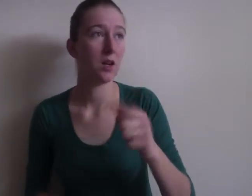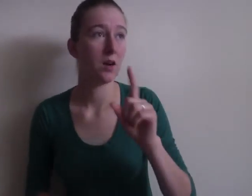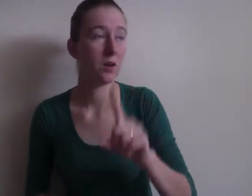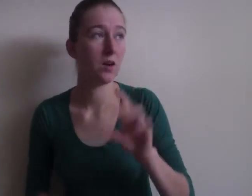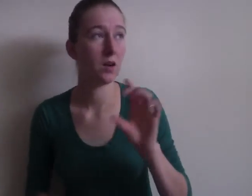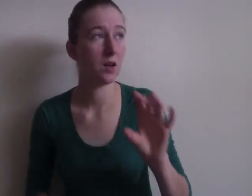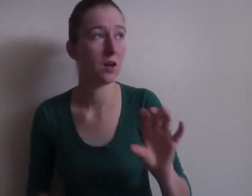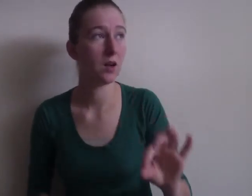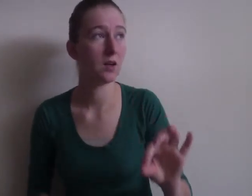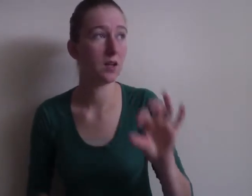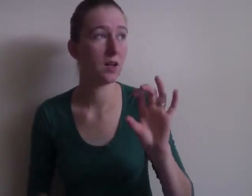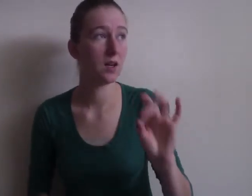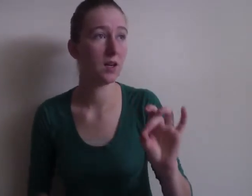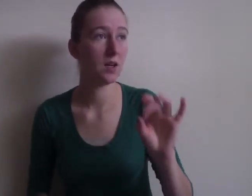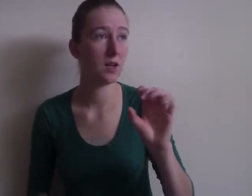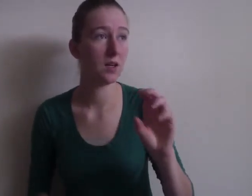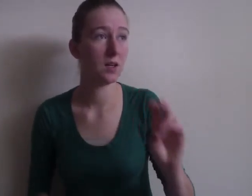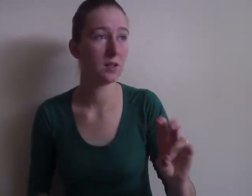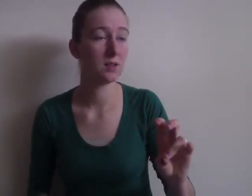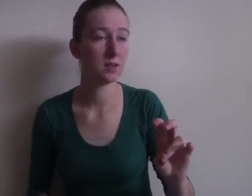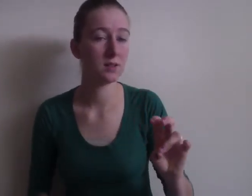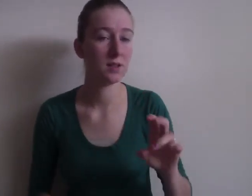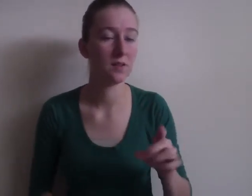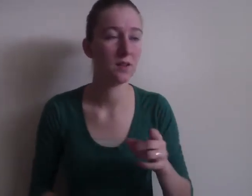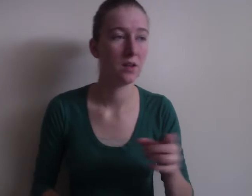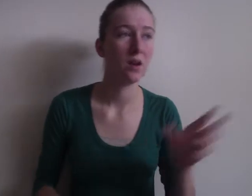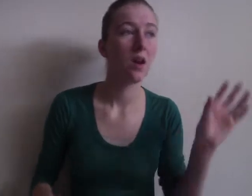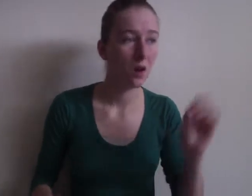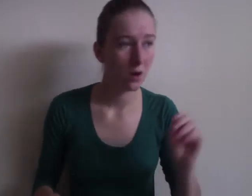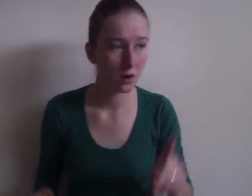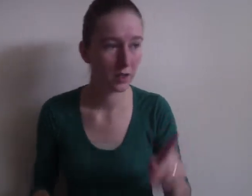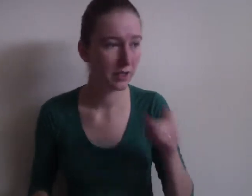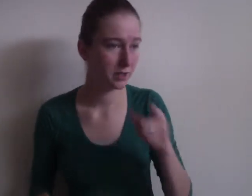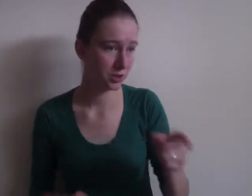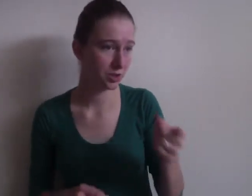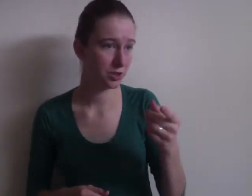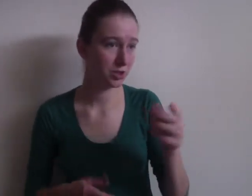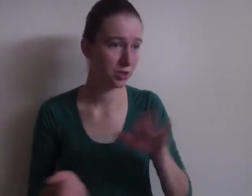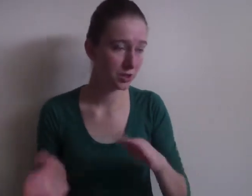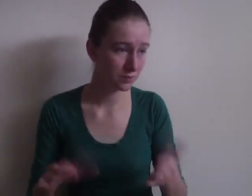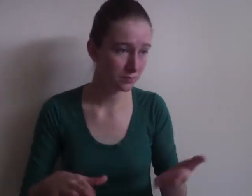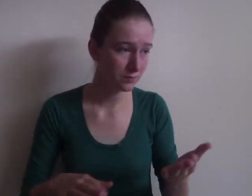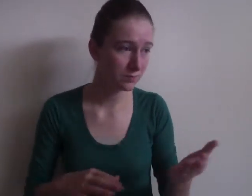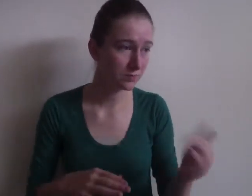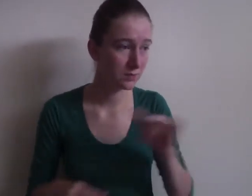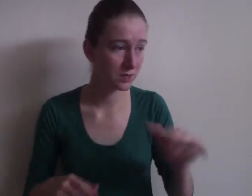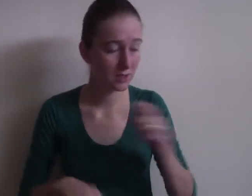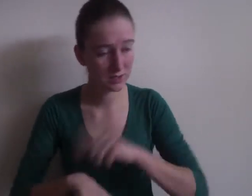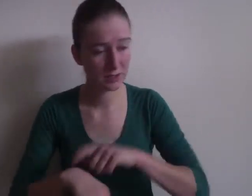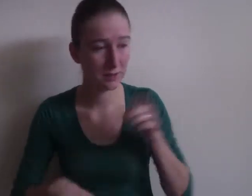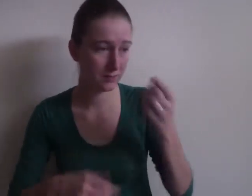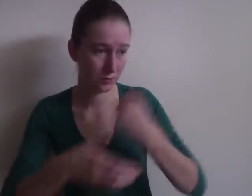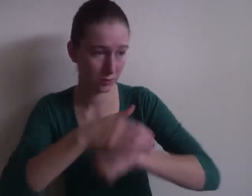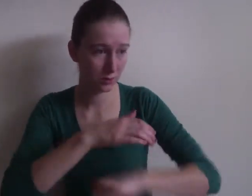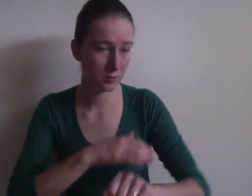same time you were born. And she lived to be 98 years old. She was a beautiful, beautiful painter. And